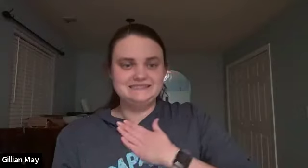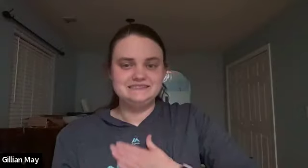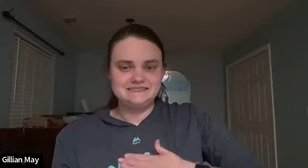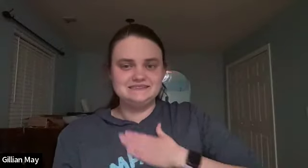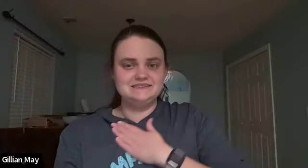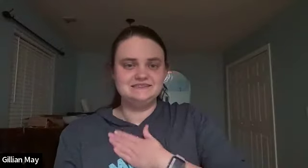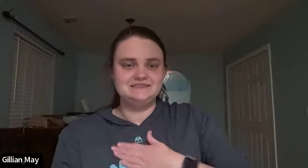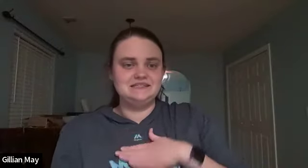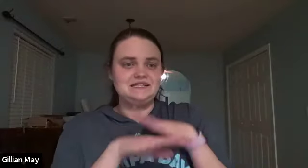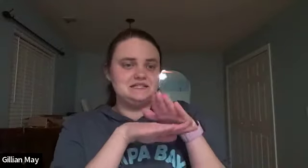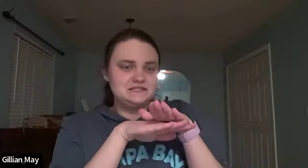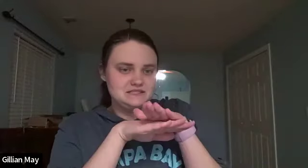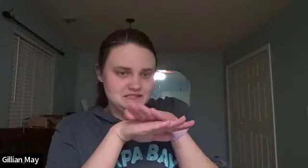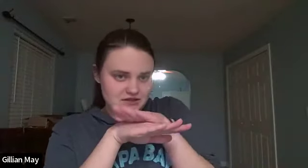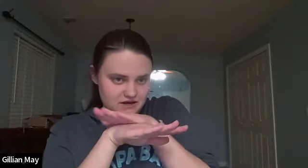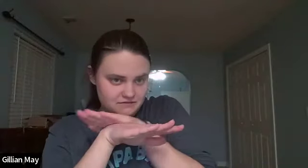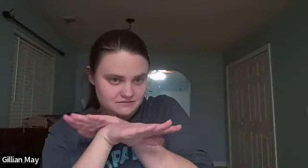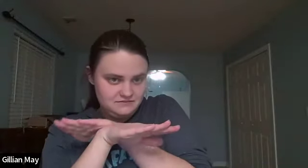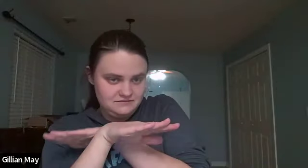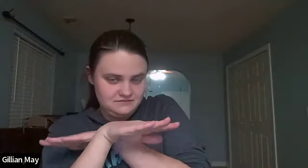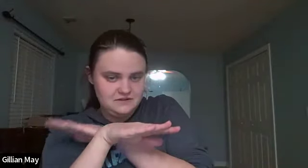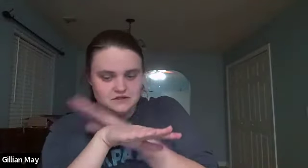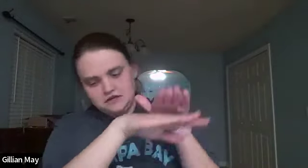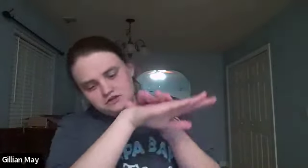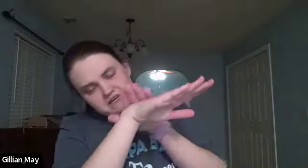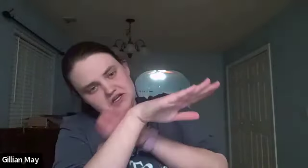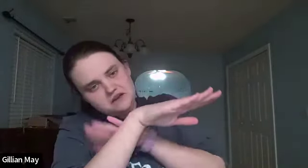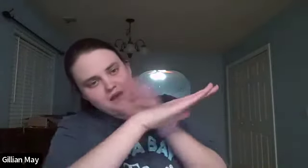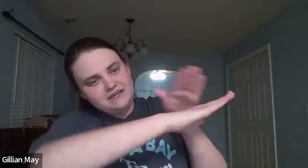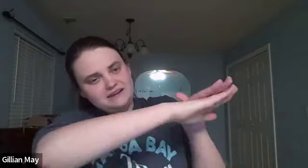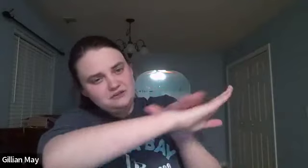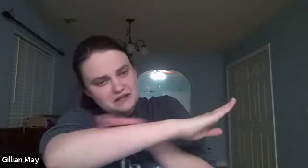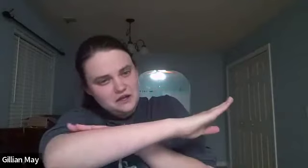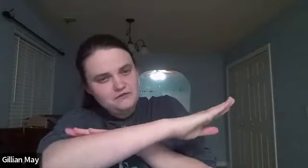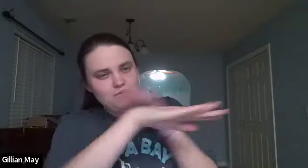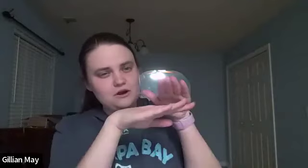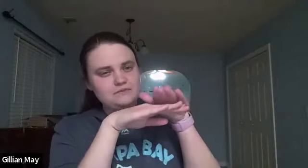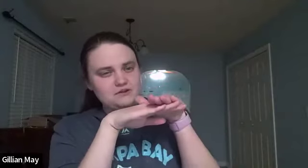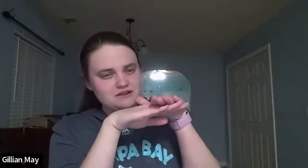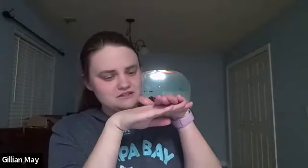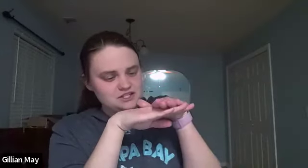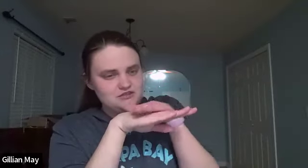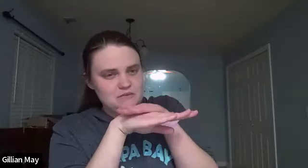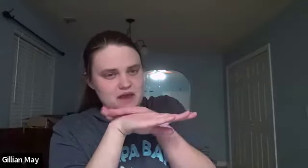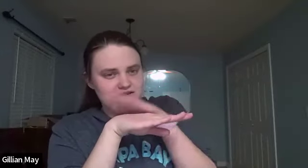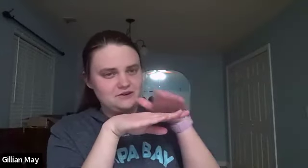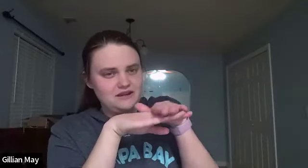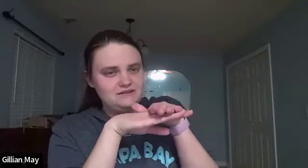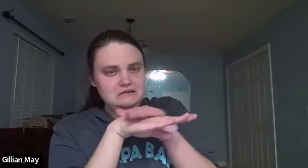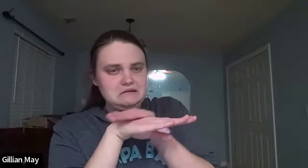please slow down. Now you can go, you can go full arm, but you also can just do the back of your hand.